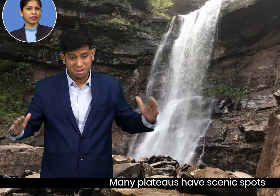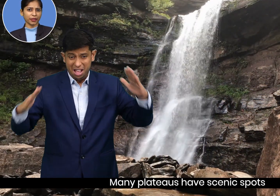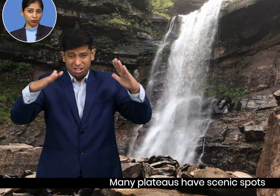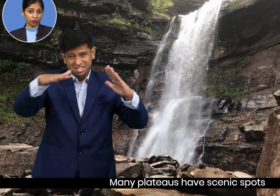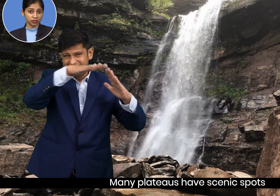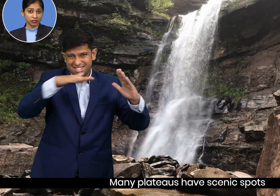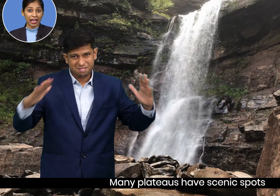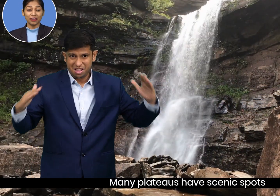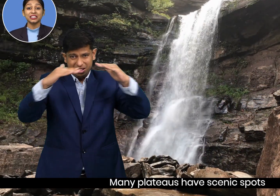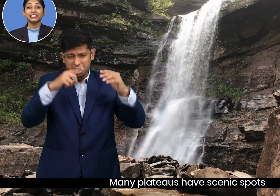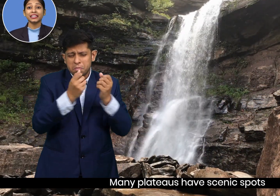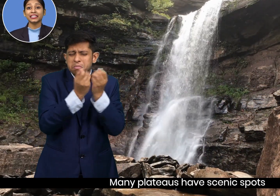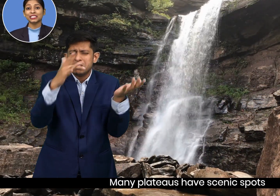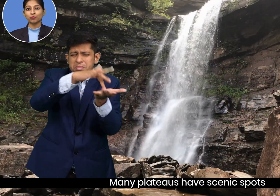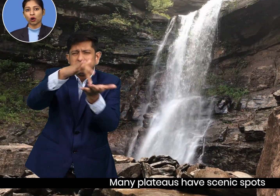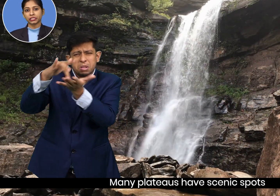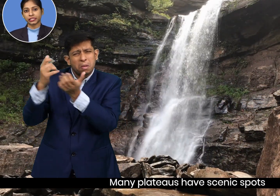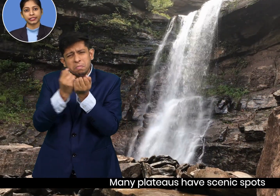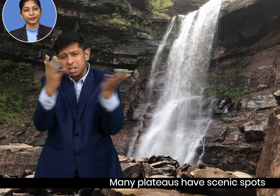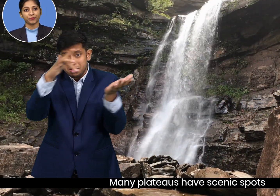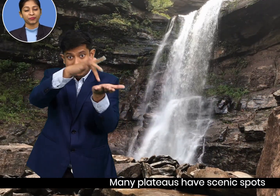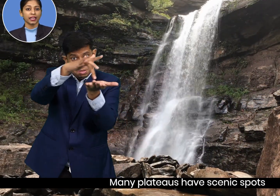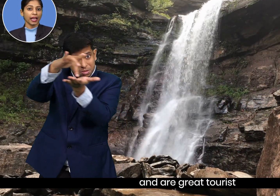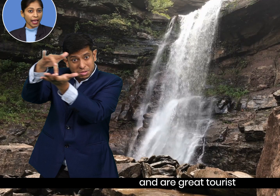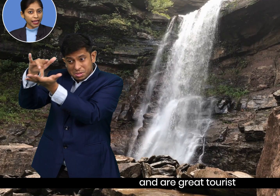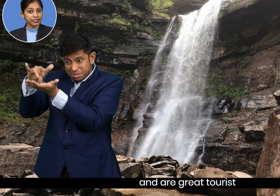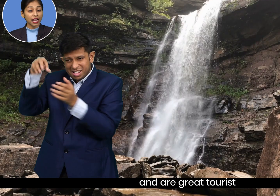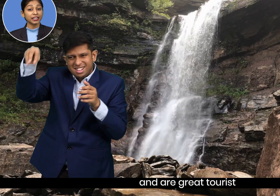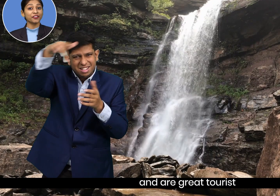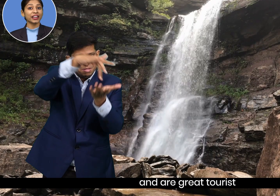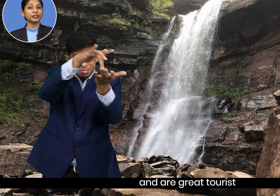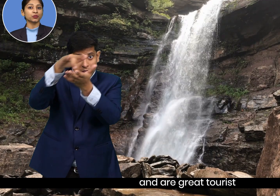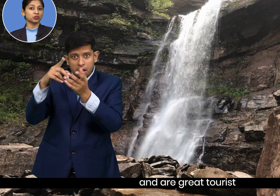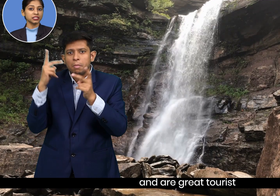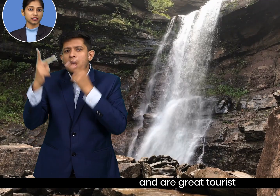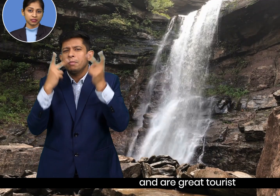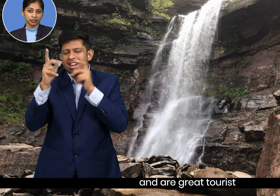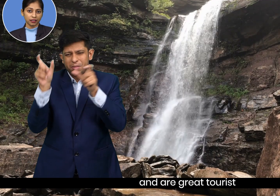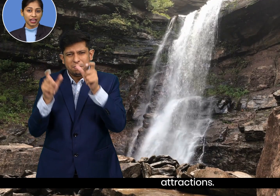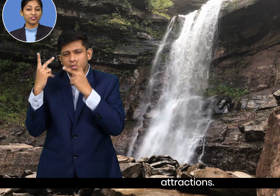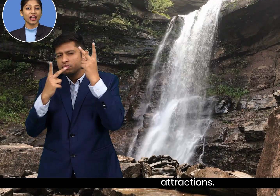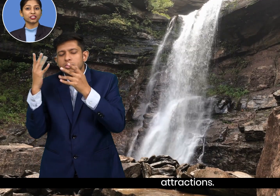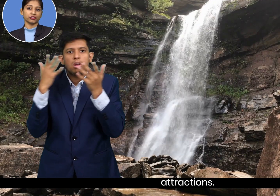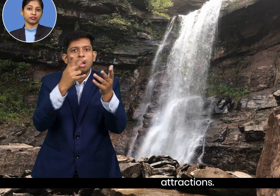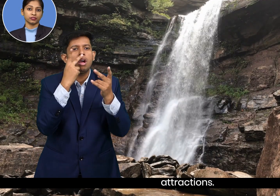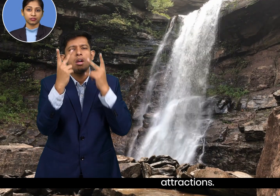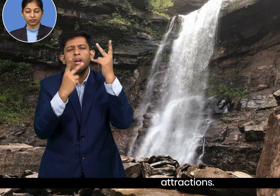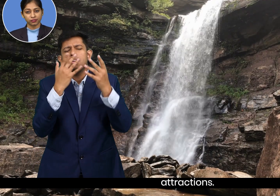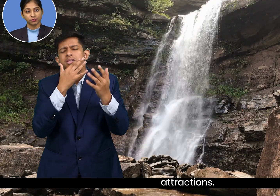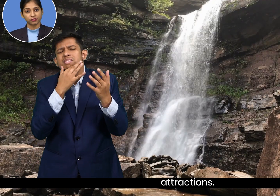Many plateaus have scenic spots and are great tourist